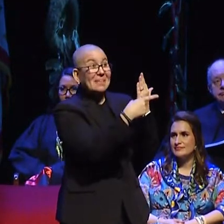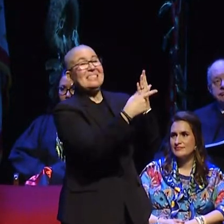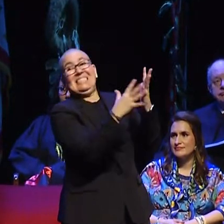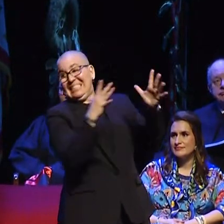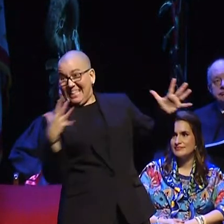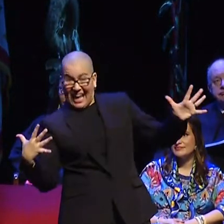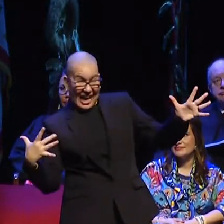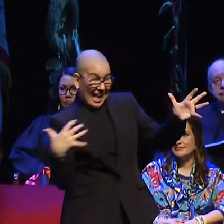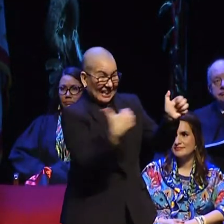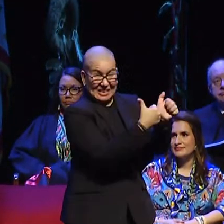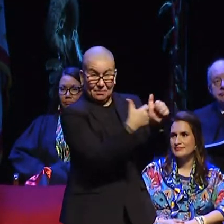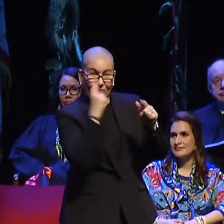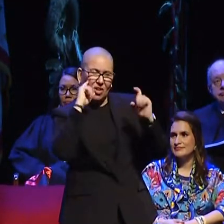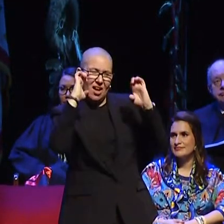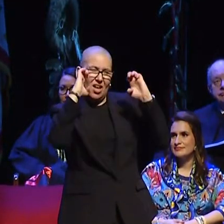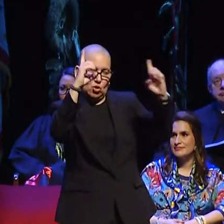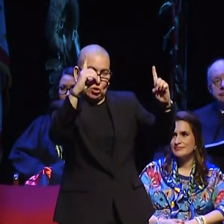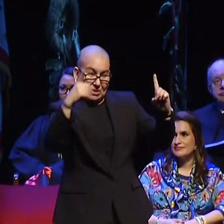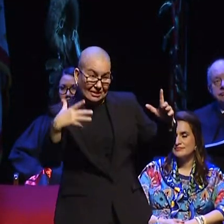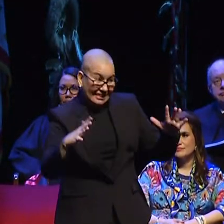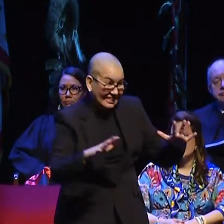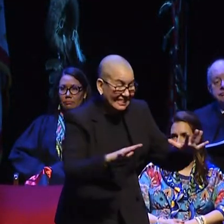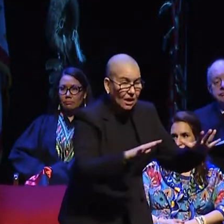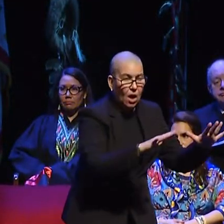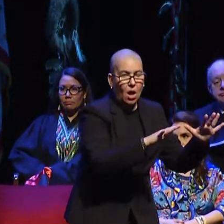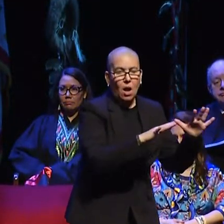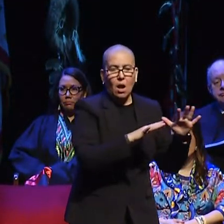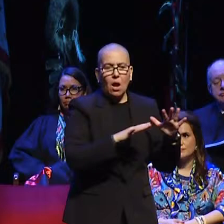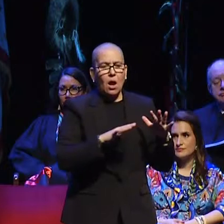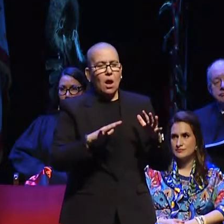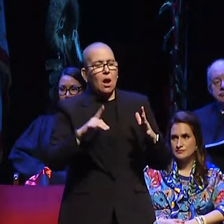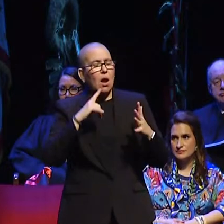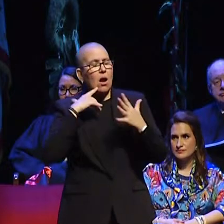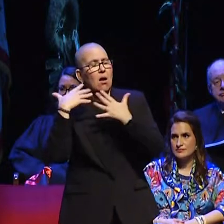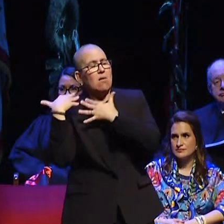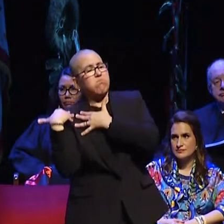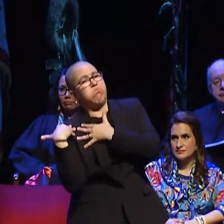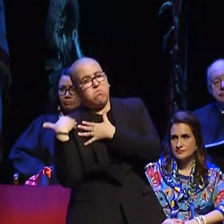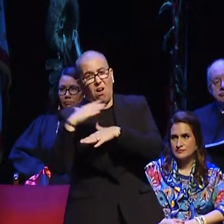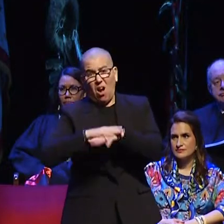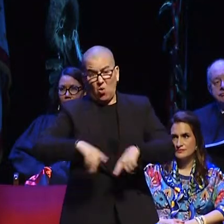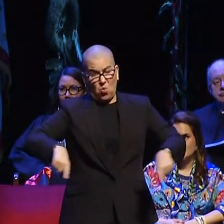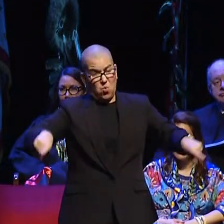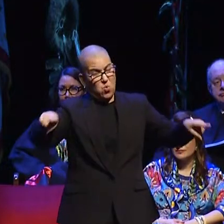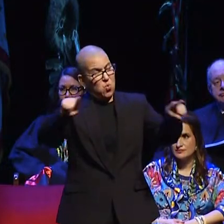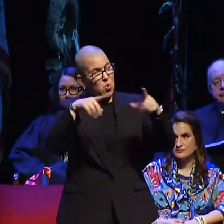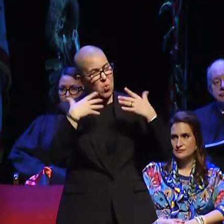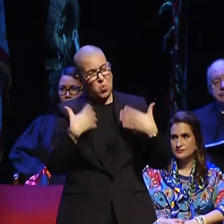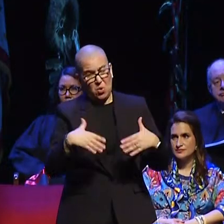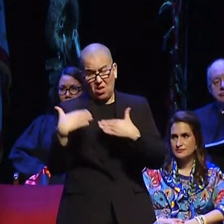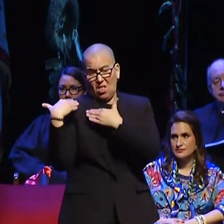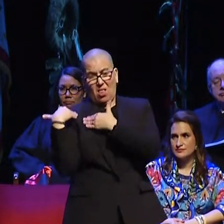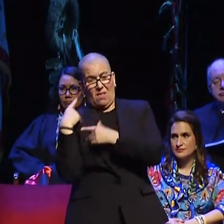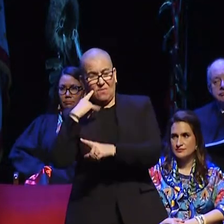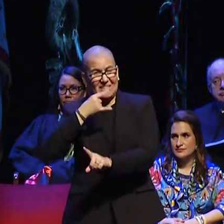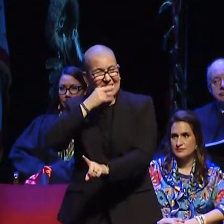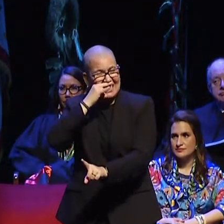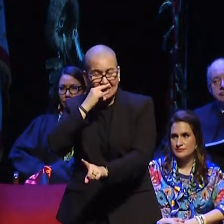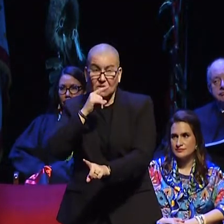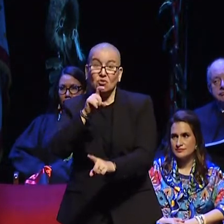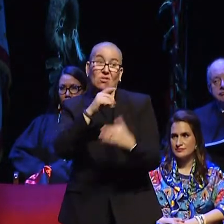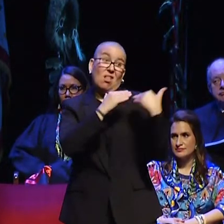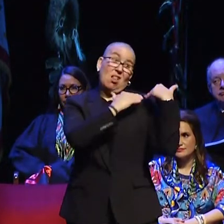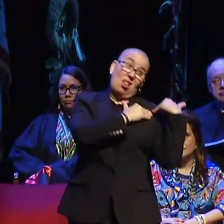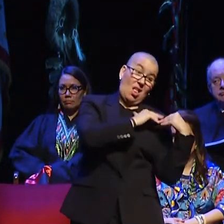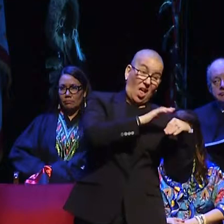clear about this. The burden is not on our children and students, and it's not on our teachers. The burden to catch them